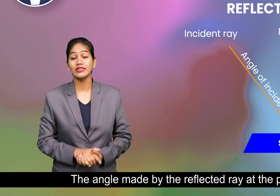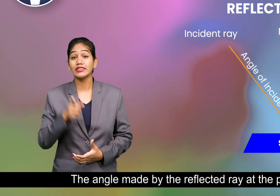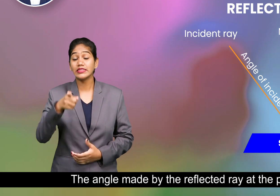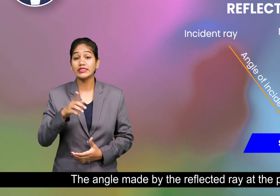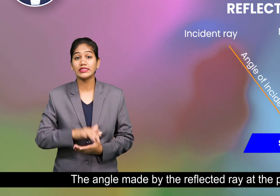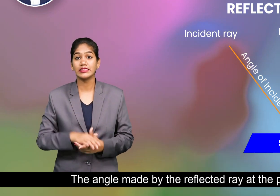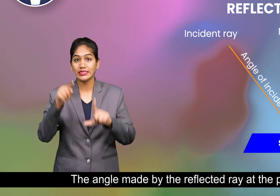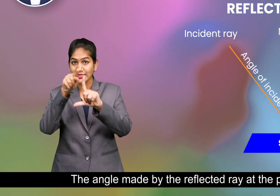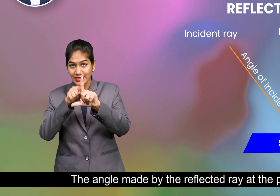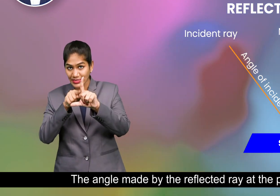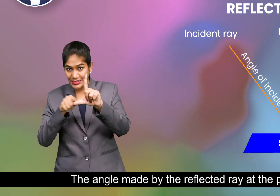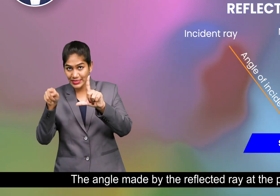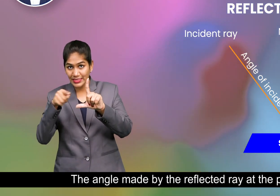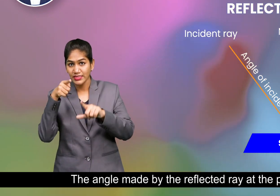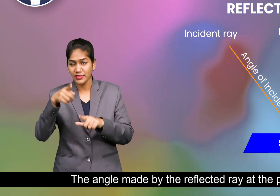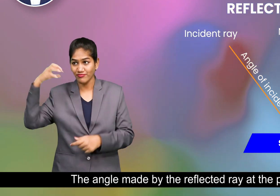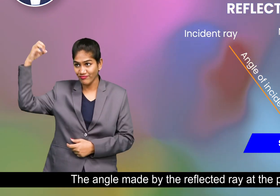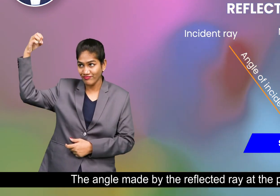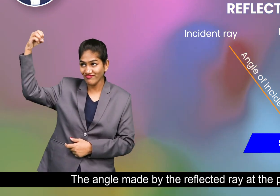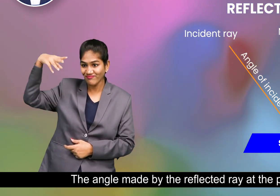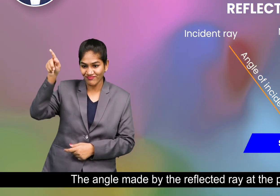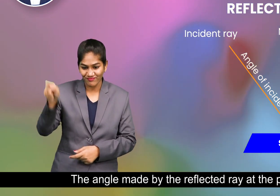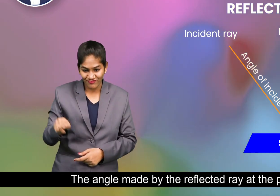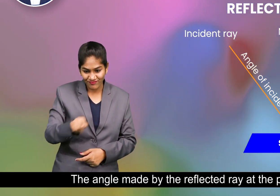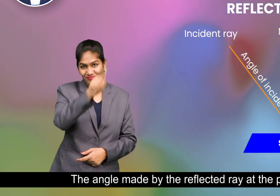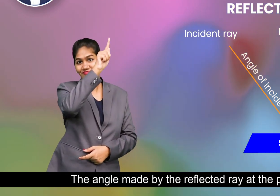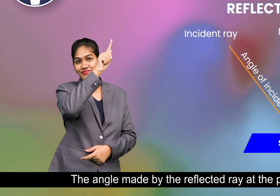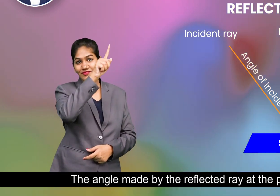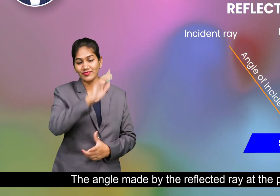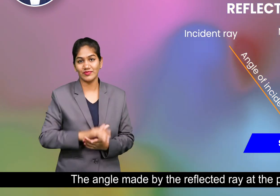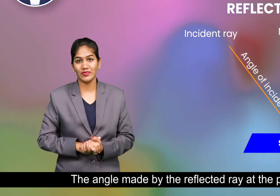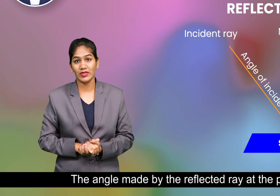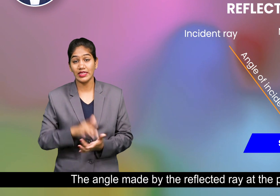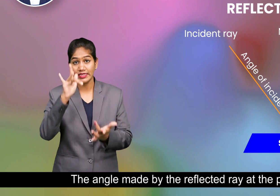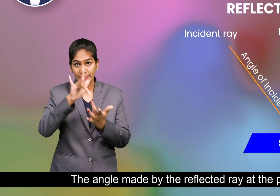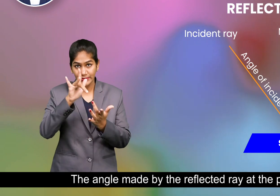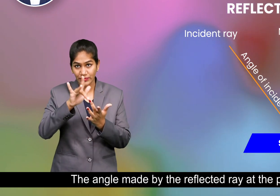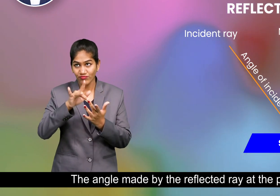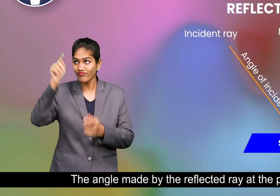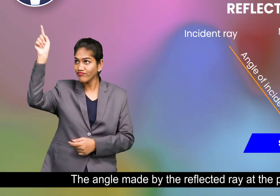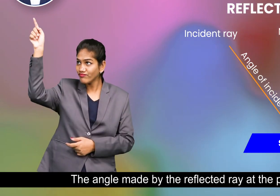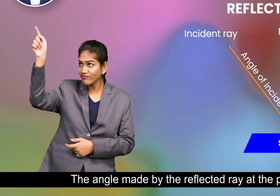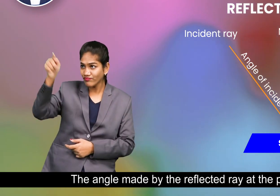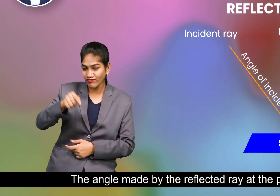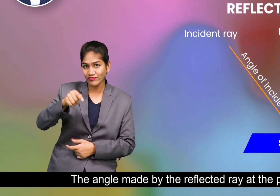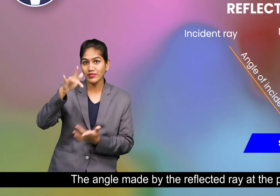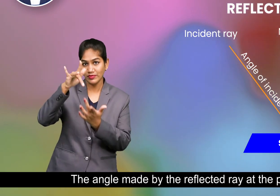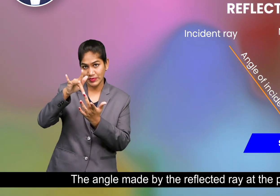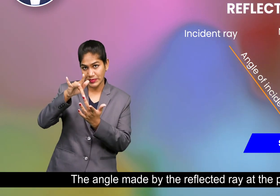The angle made by the reflected ray at the point of incidence